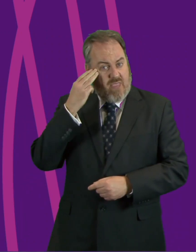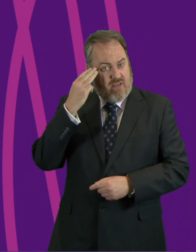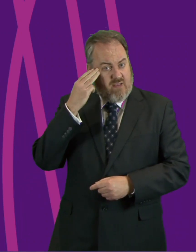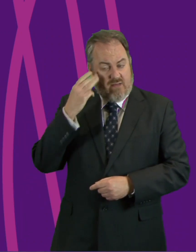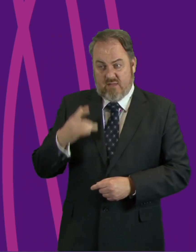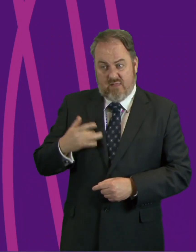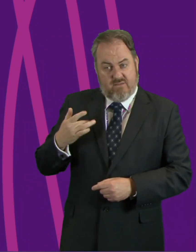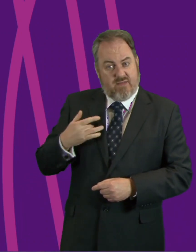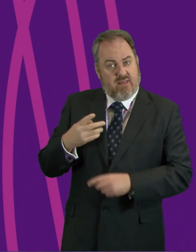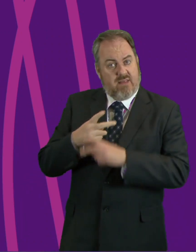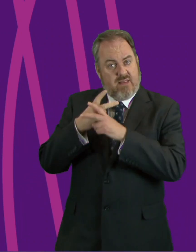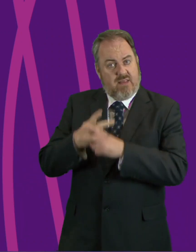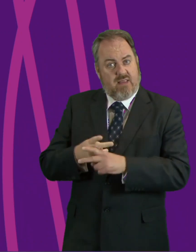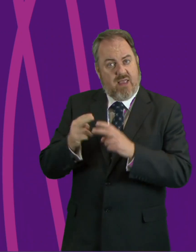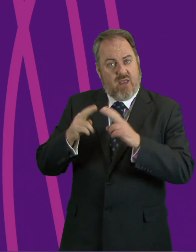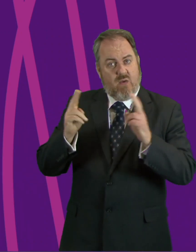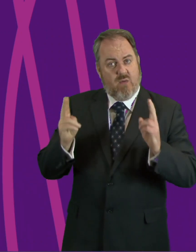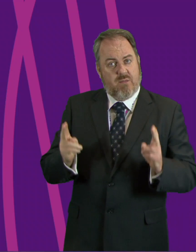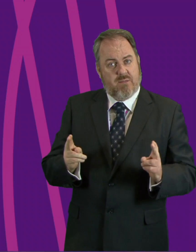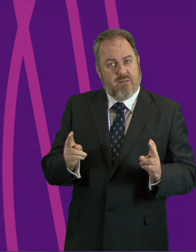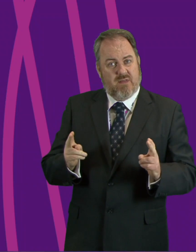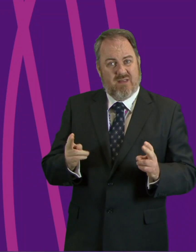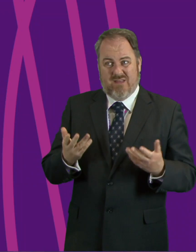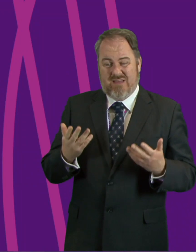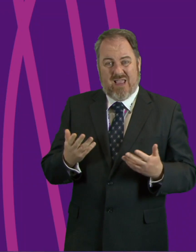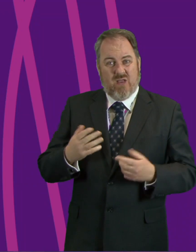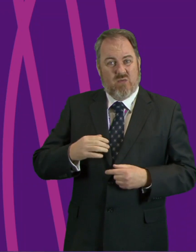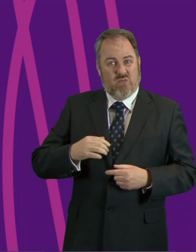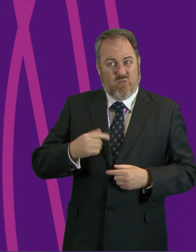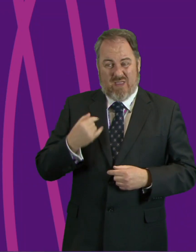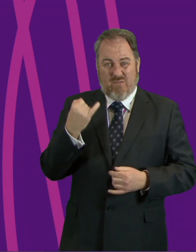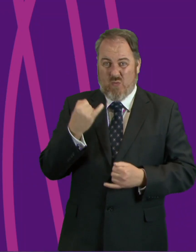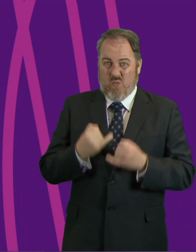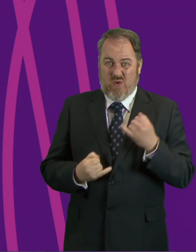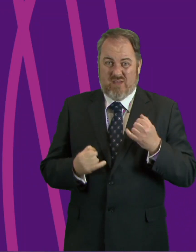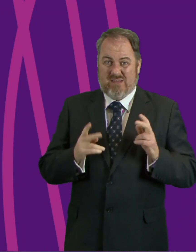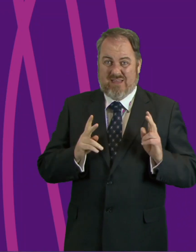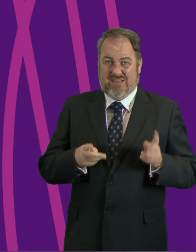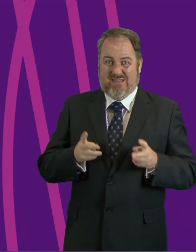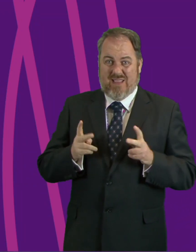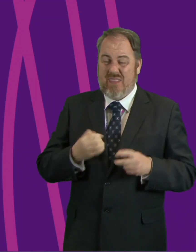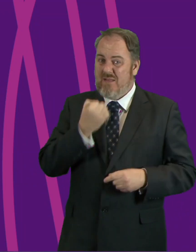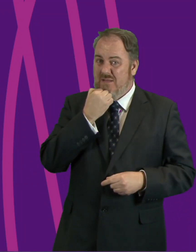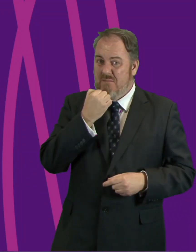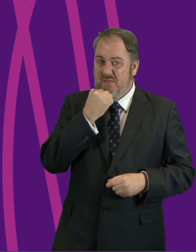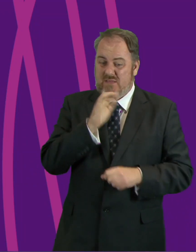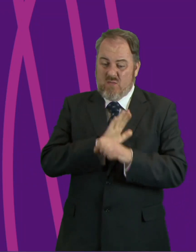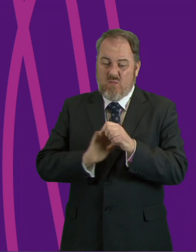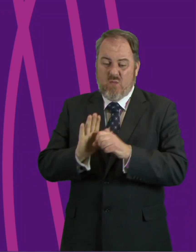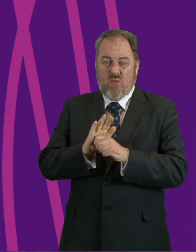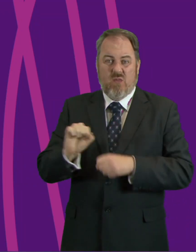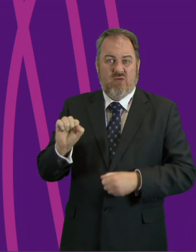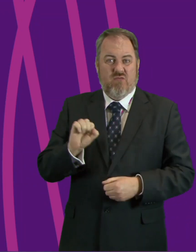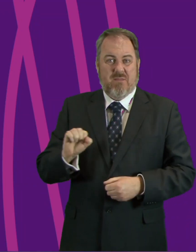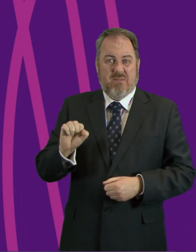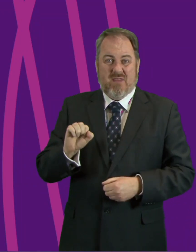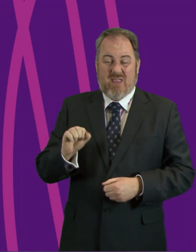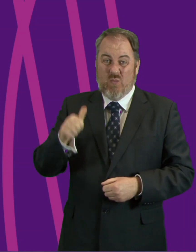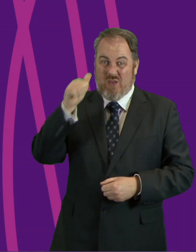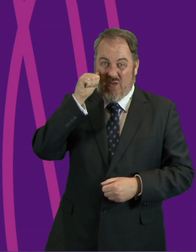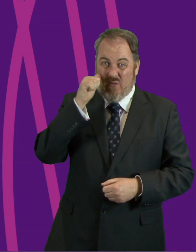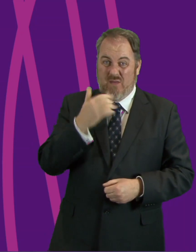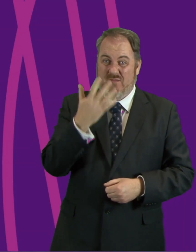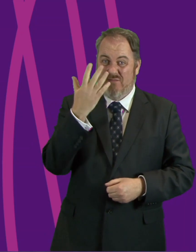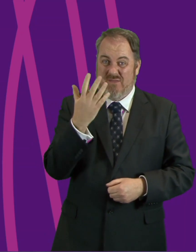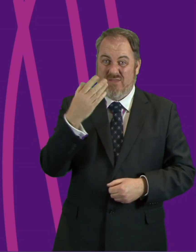home. We now have the worst death rates in Europe, and care homes are the epicentre of the crisis, 59%